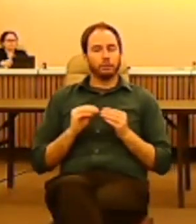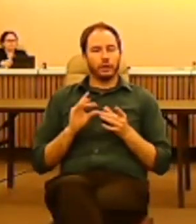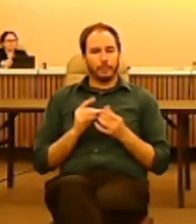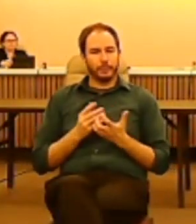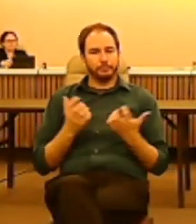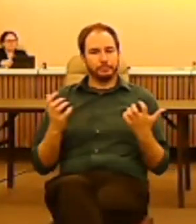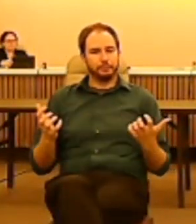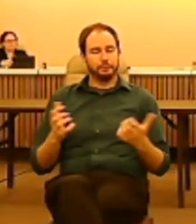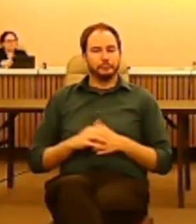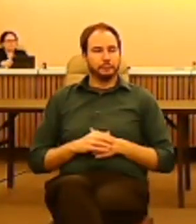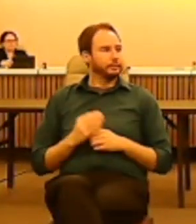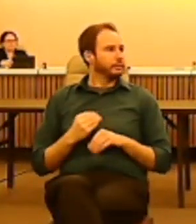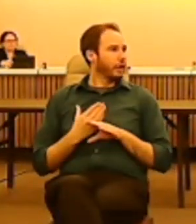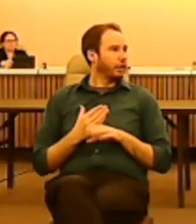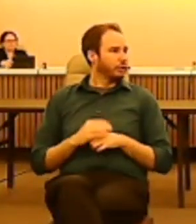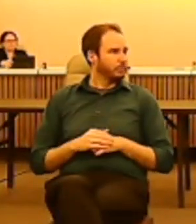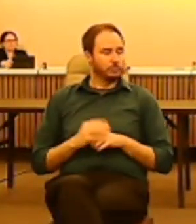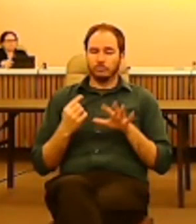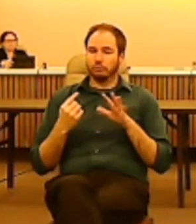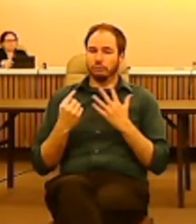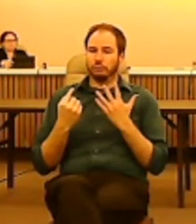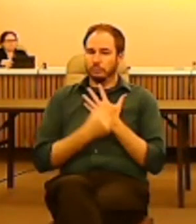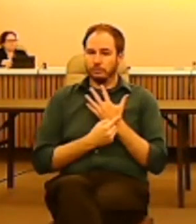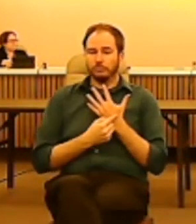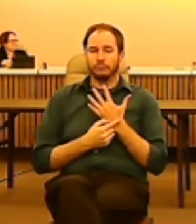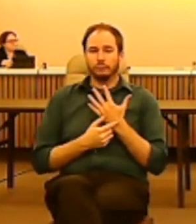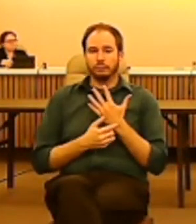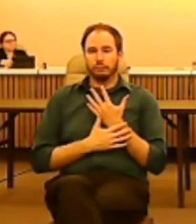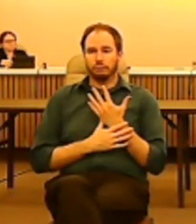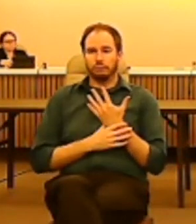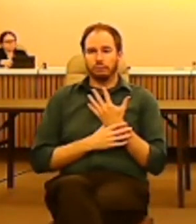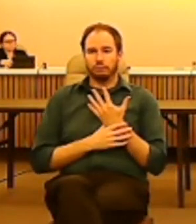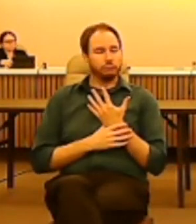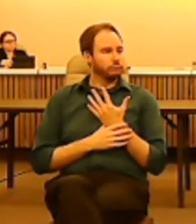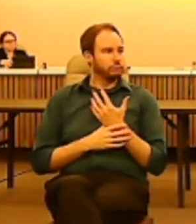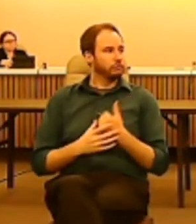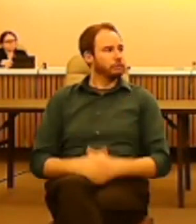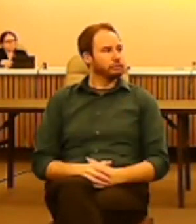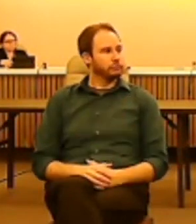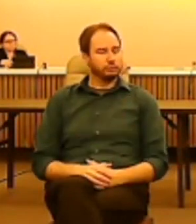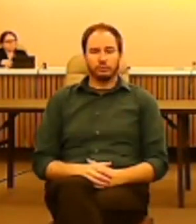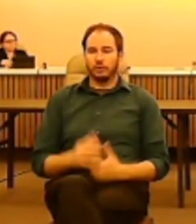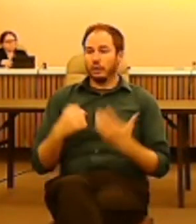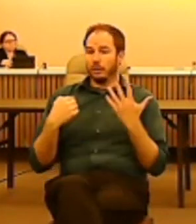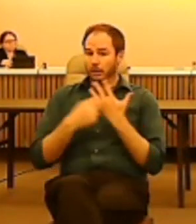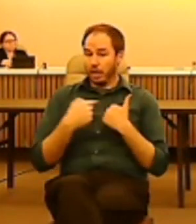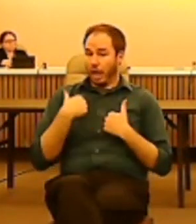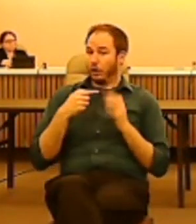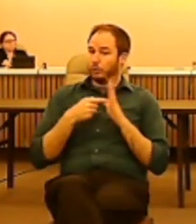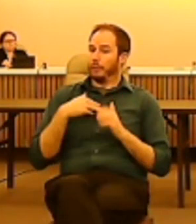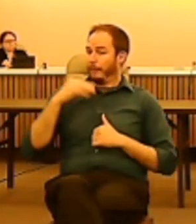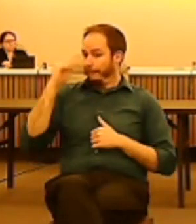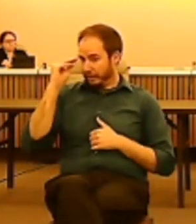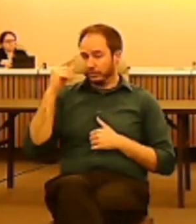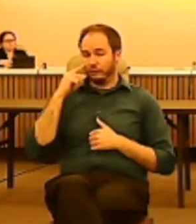input? Any other questions, comments from the board? Is there anyone else, going back to the board, that I expressed my opinion as